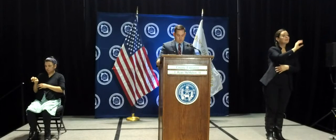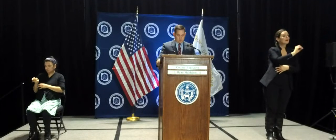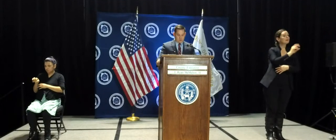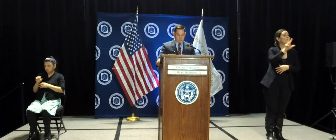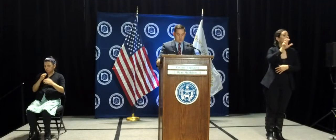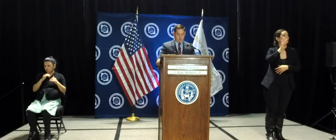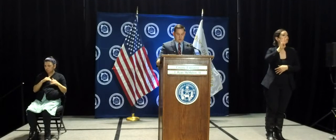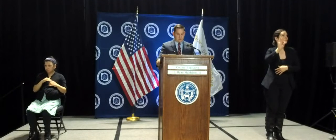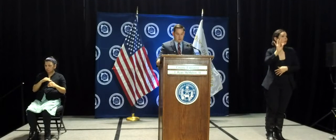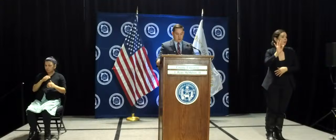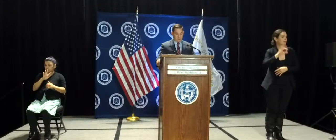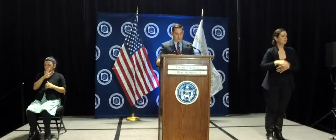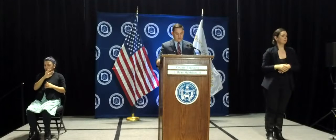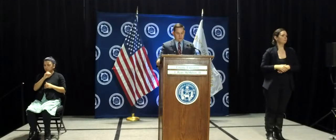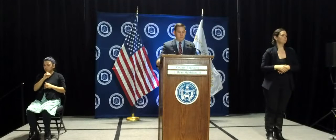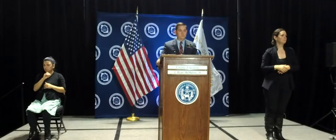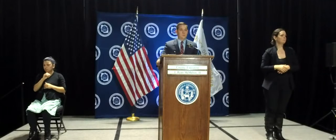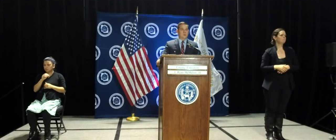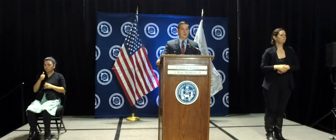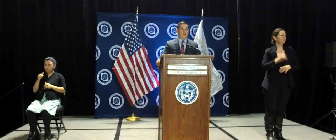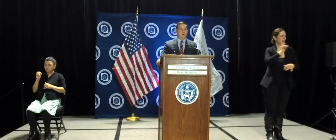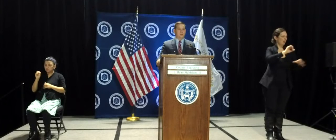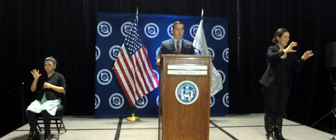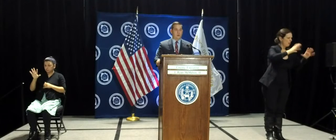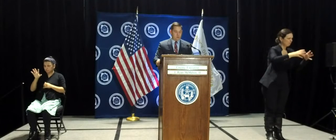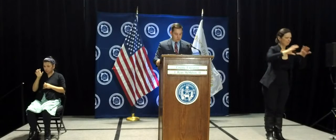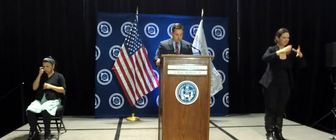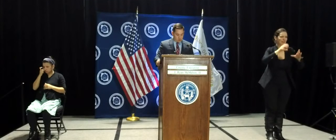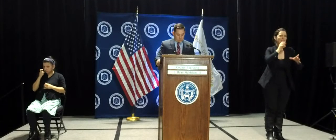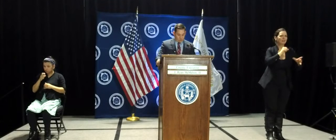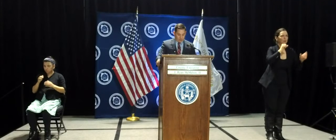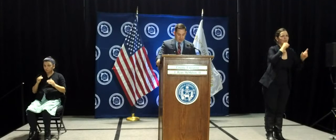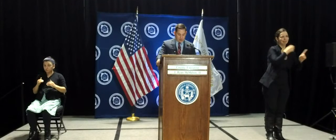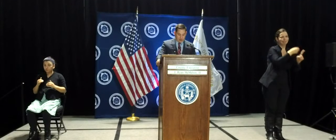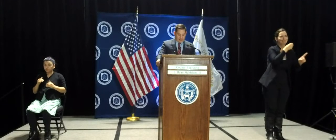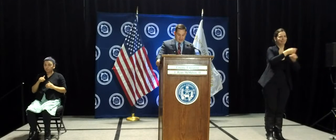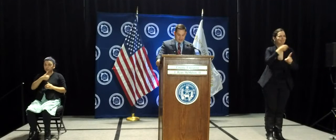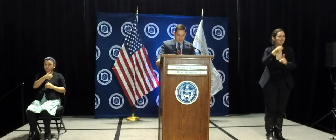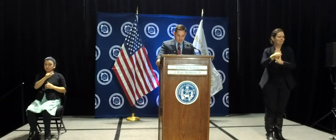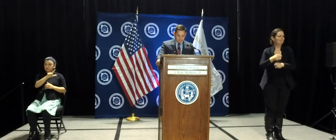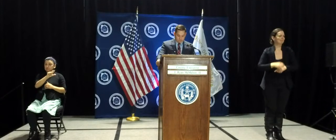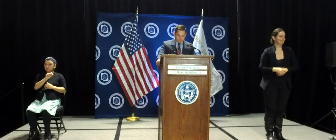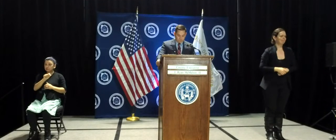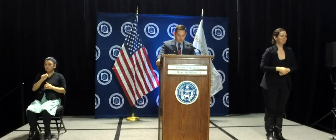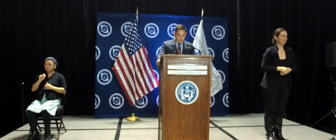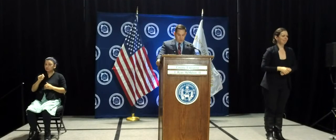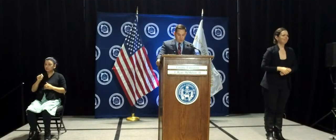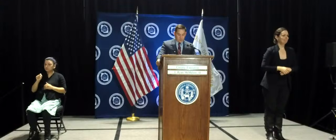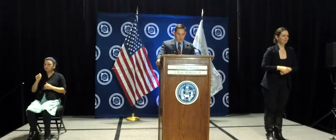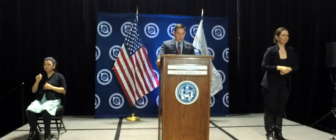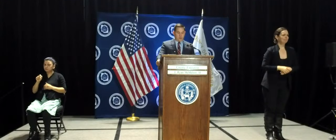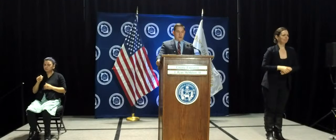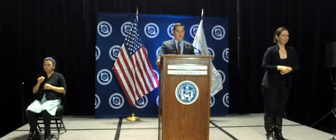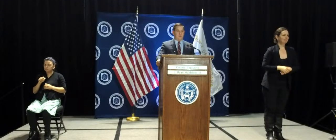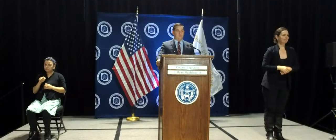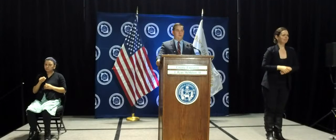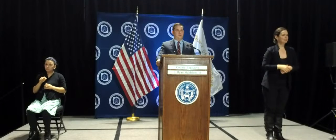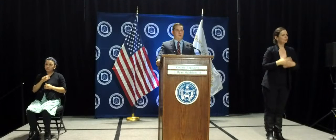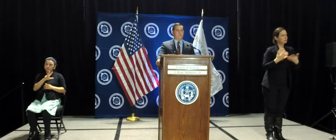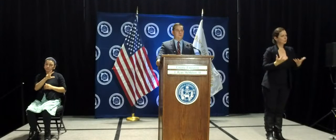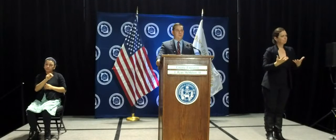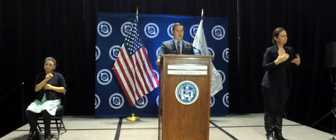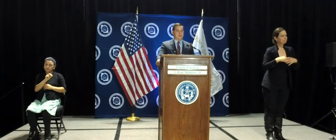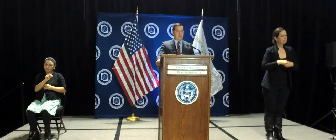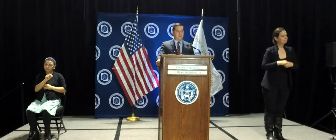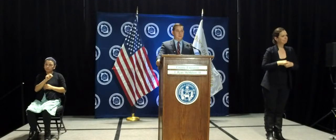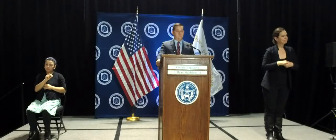70s. 611 in our 80s, and 349 in our 90s. We have beefed